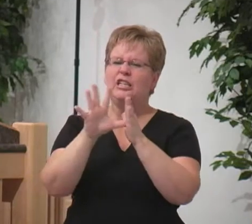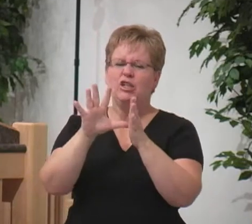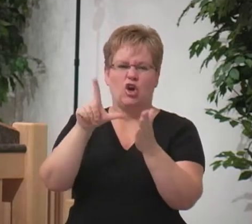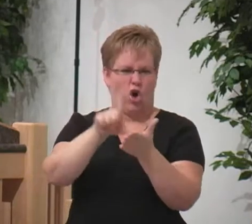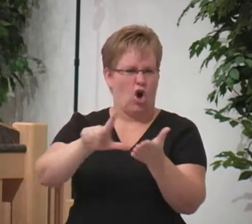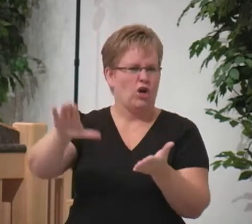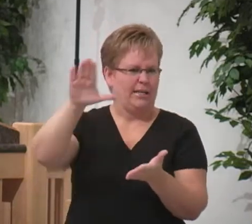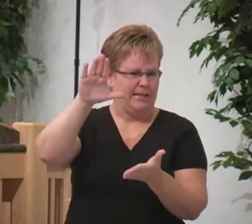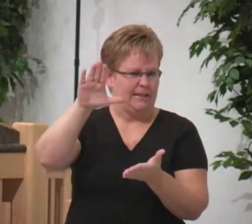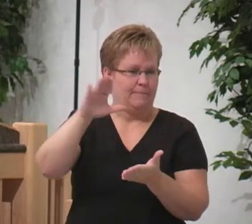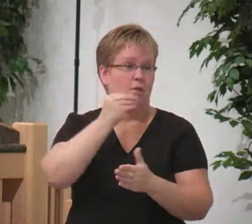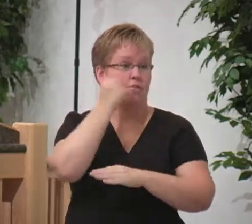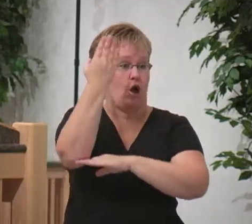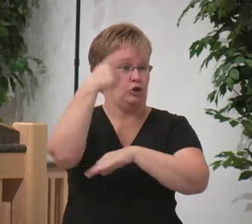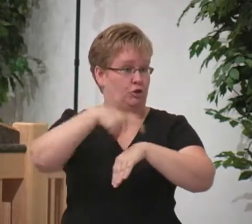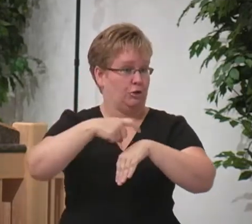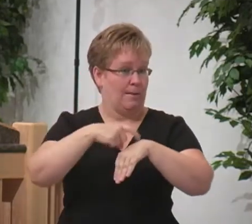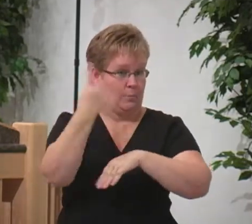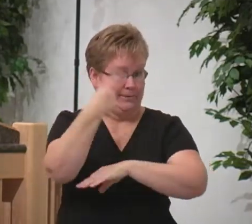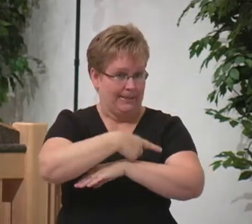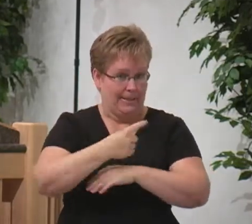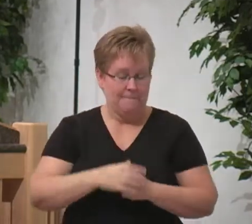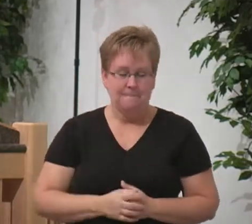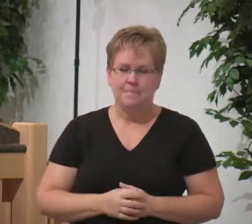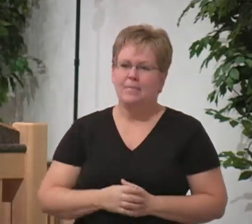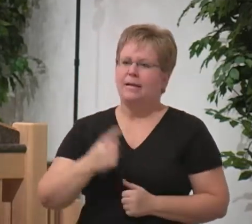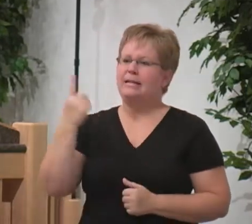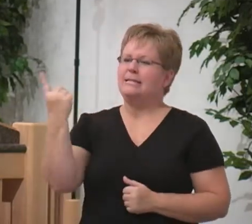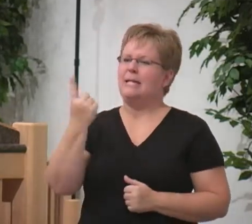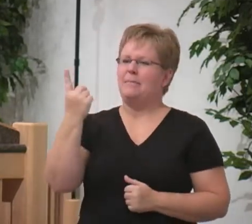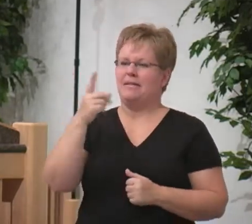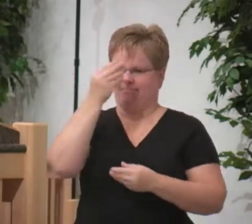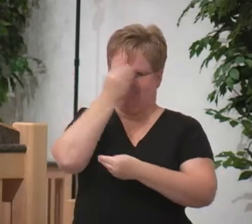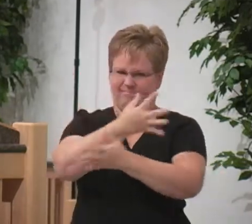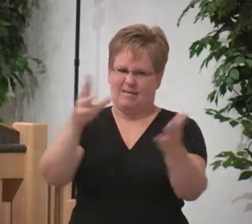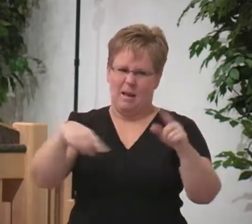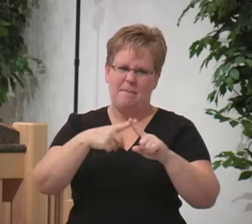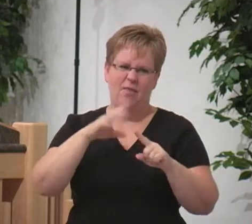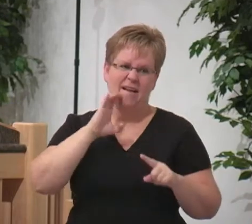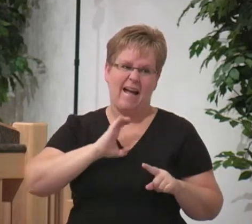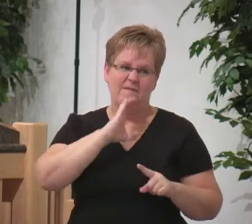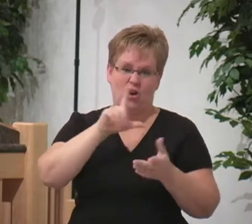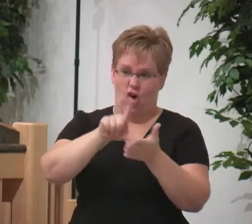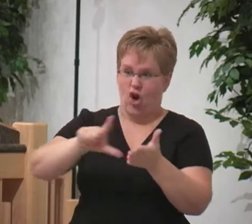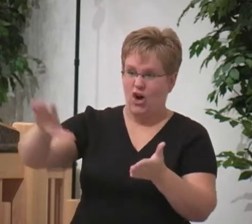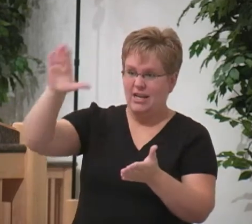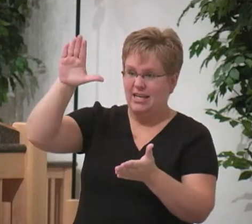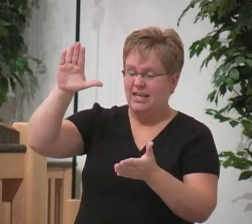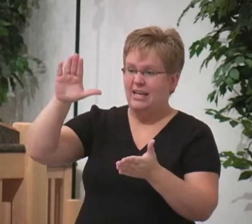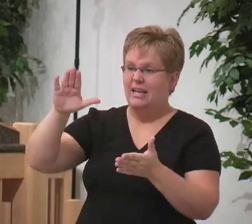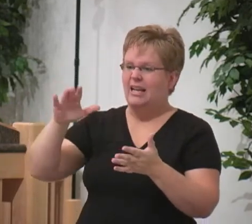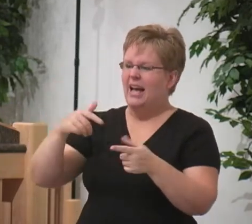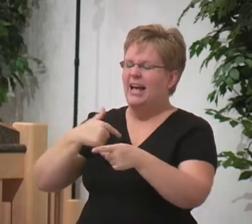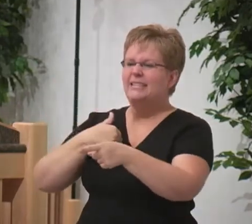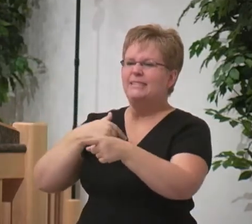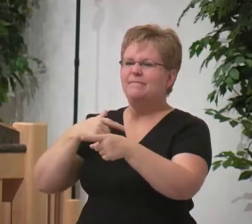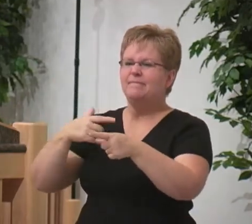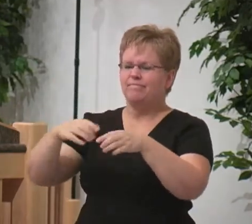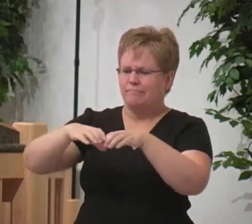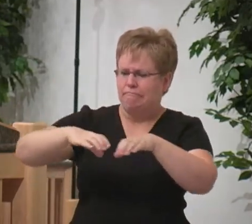was lunchtime one day, and something that you need to know about the cafeteria at Augustana is that it's made up of kind of these long tables,